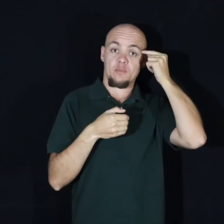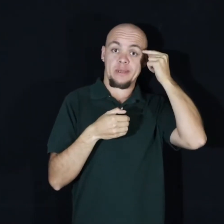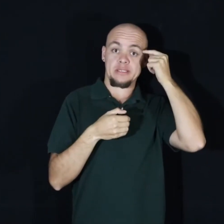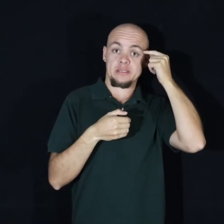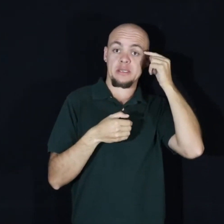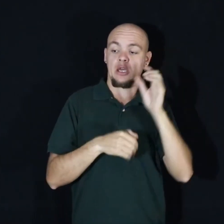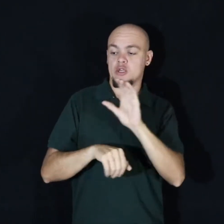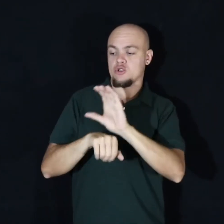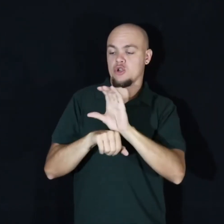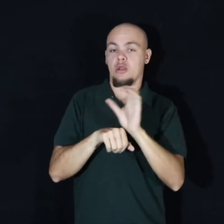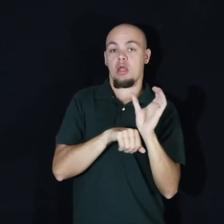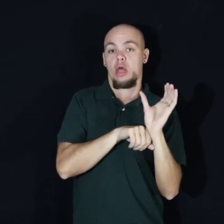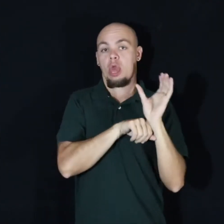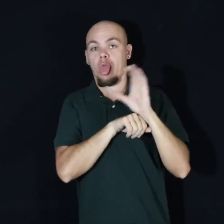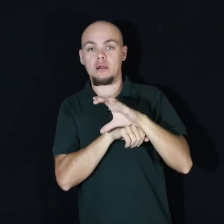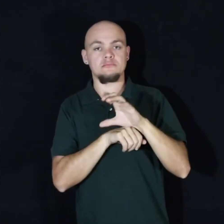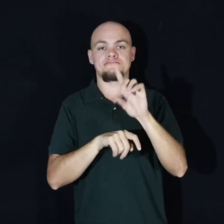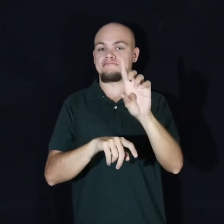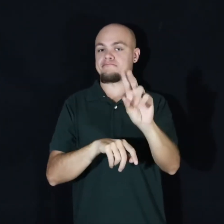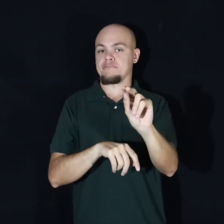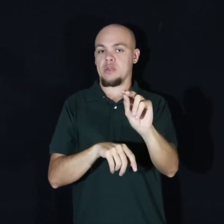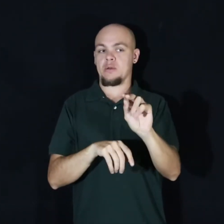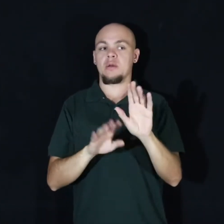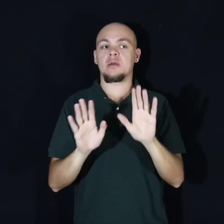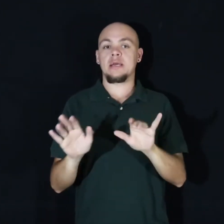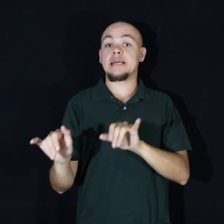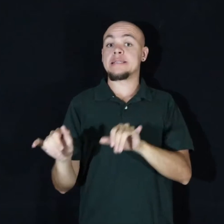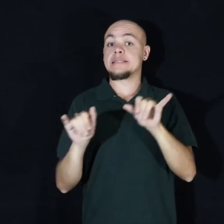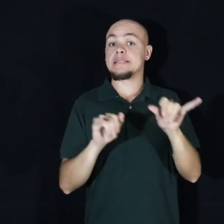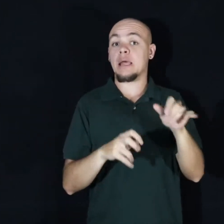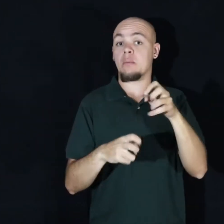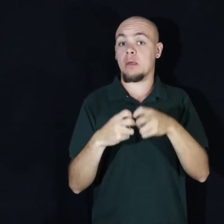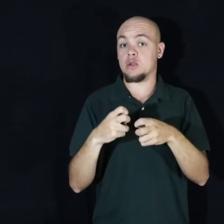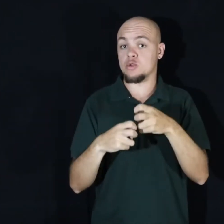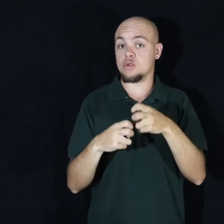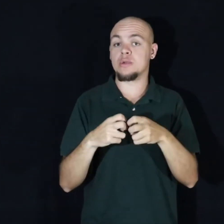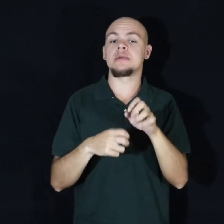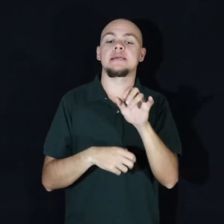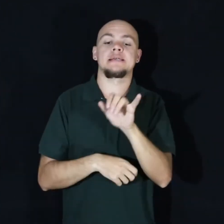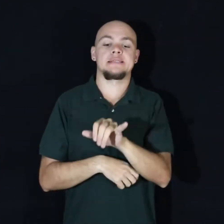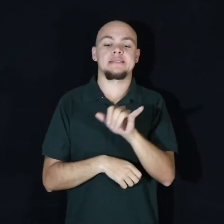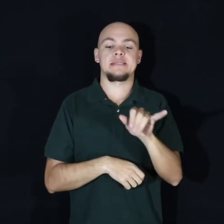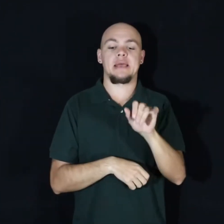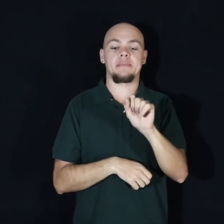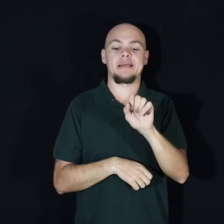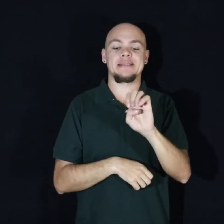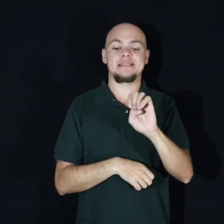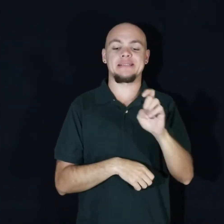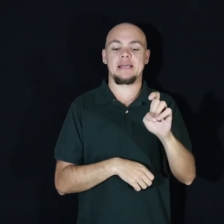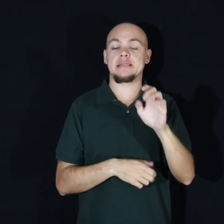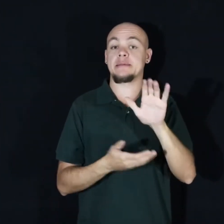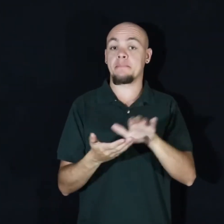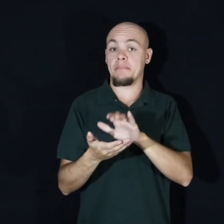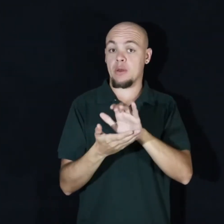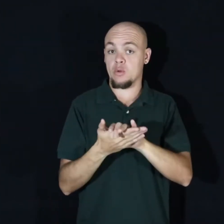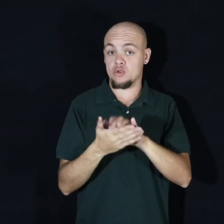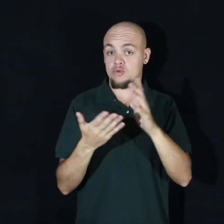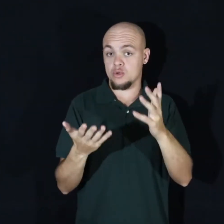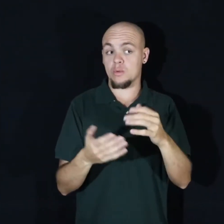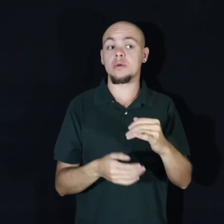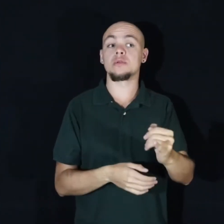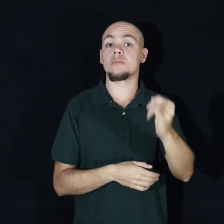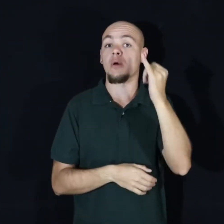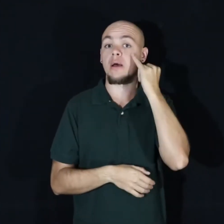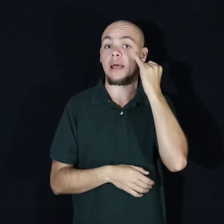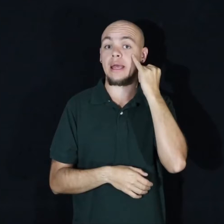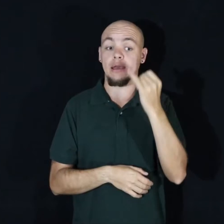separation where the government will not involve themselves in telling me what I can and cannot do. And the same issue stands for same-sex